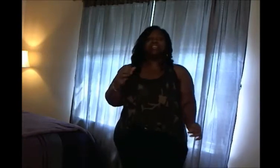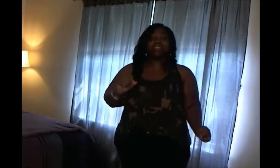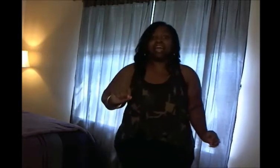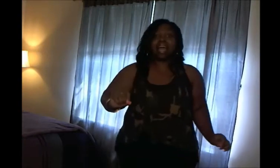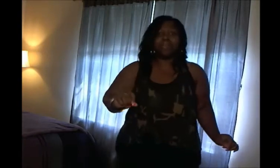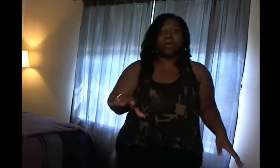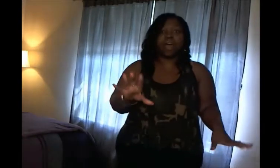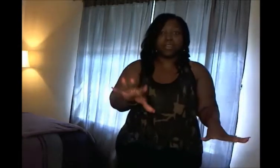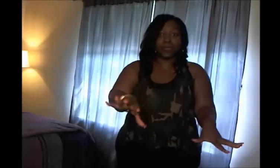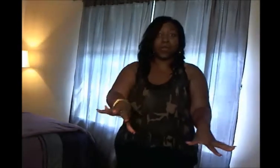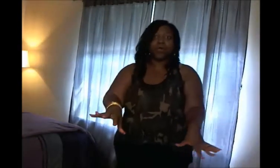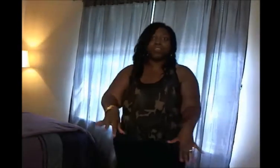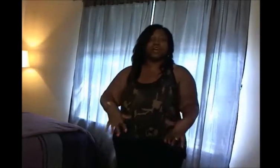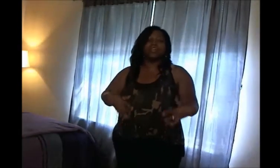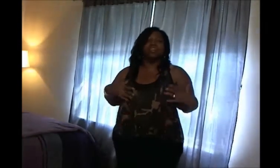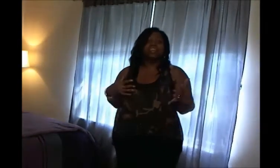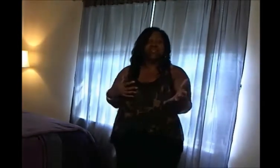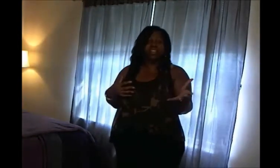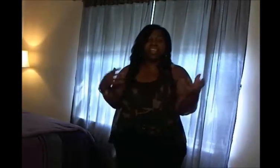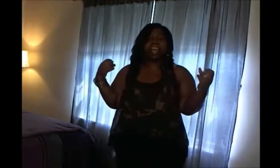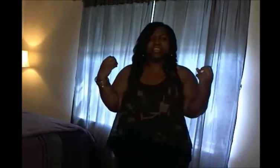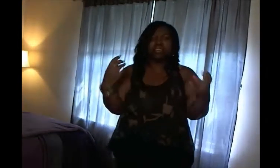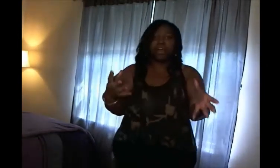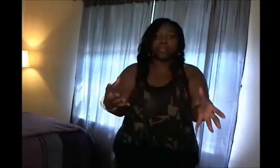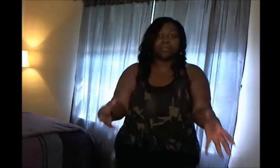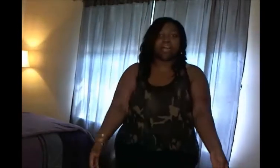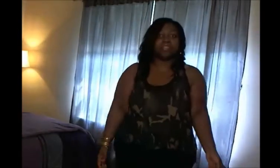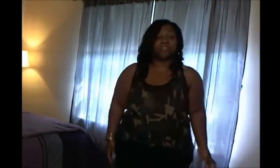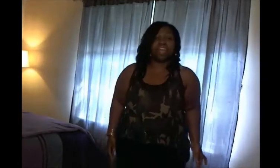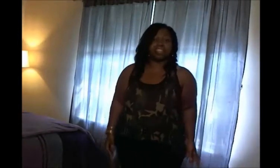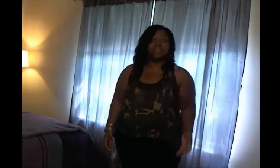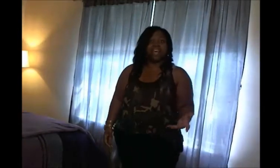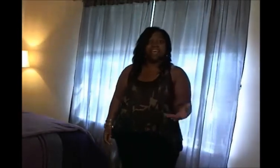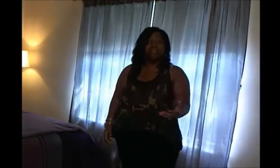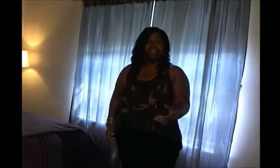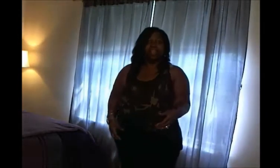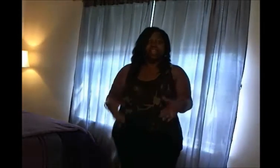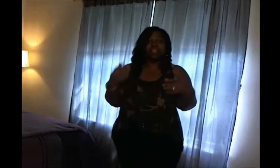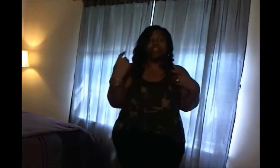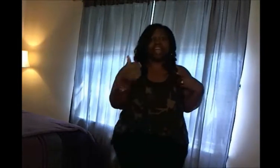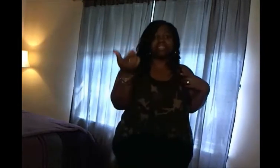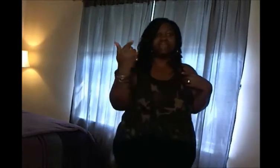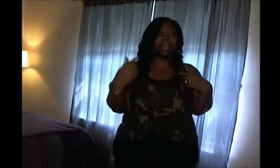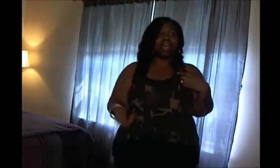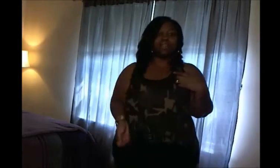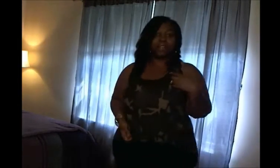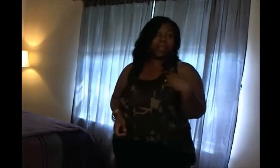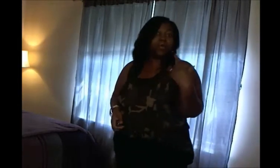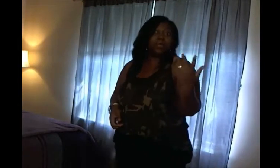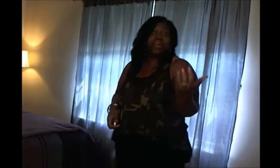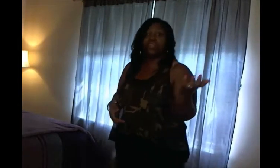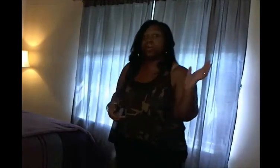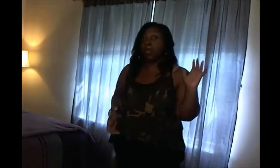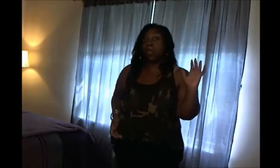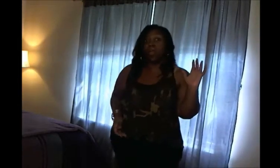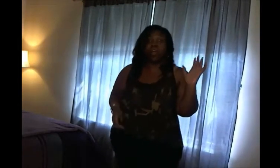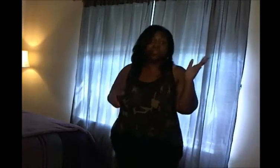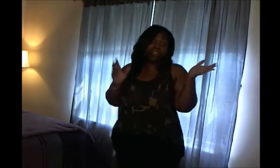a time you ought to grow and show you live, and now you know about the facts of life. The facts of life. When the world